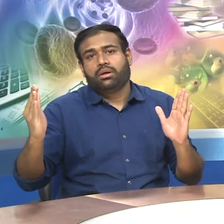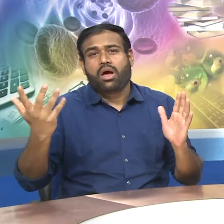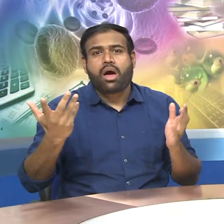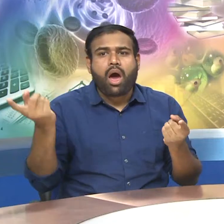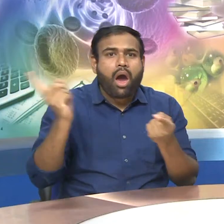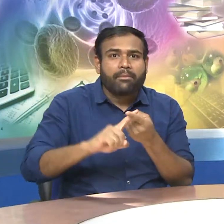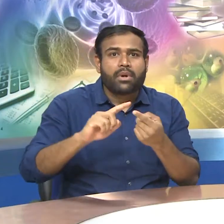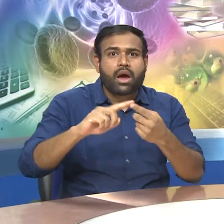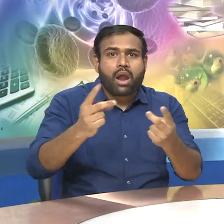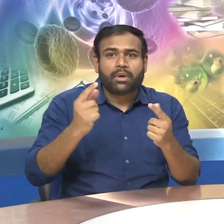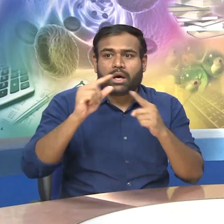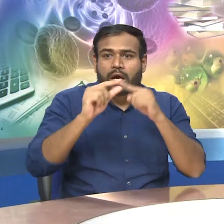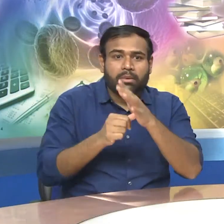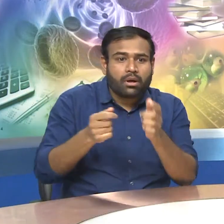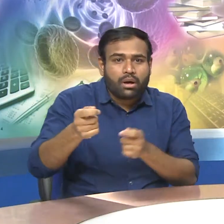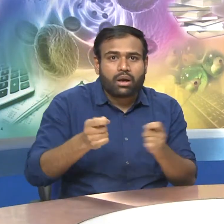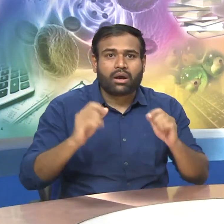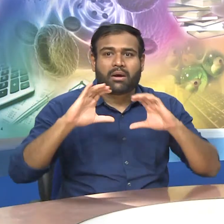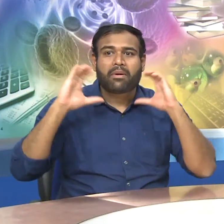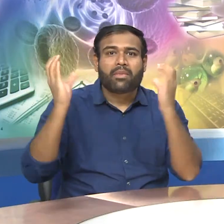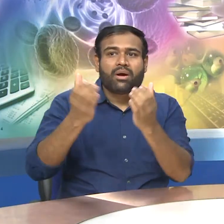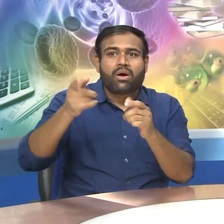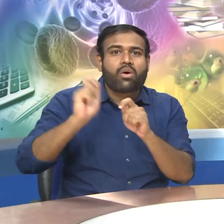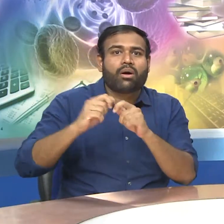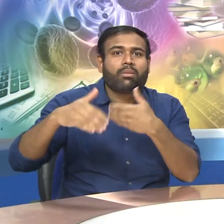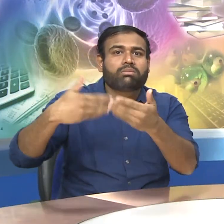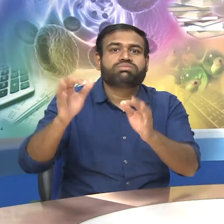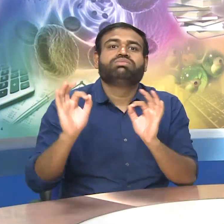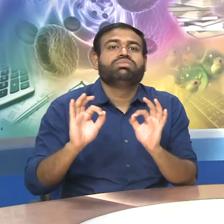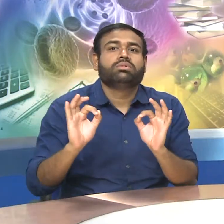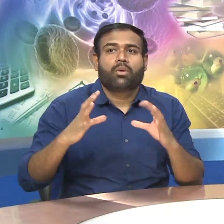exceeding 1 year at a time.